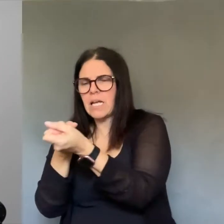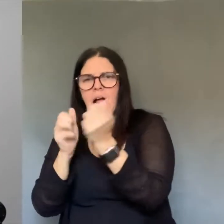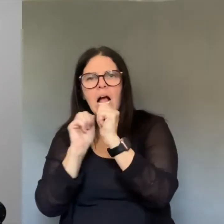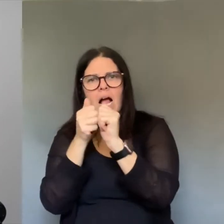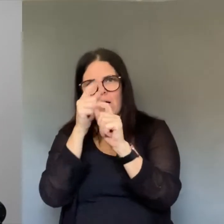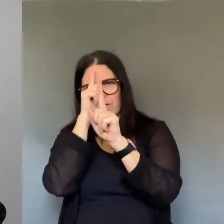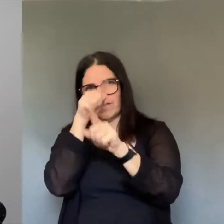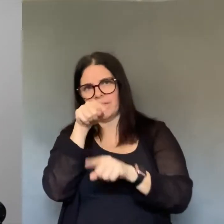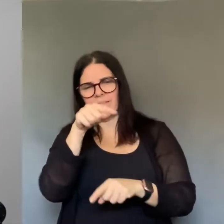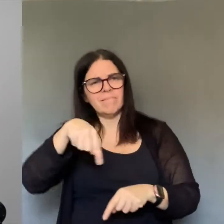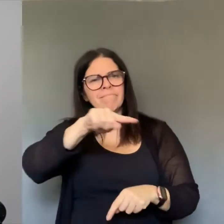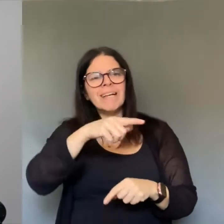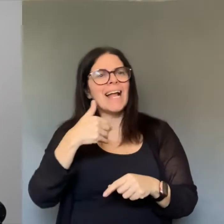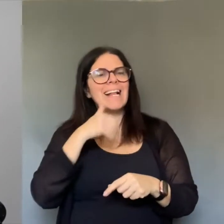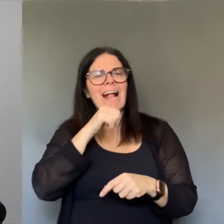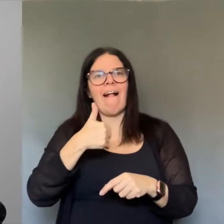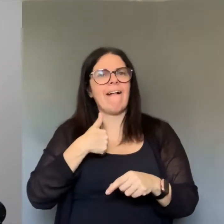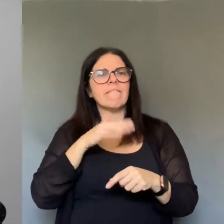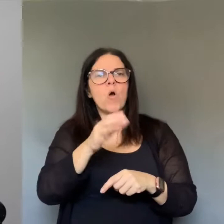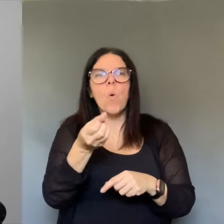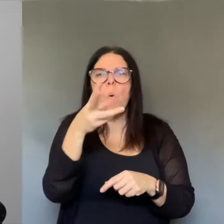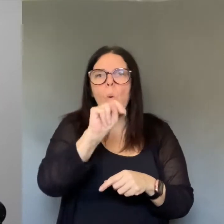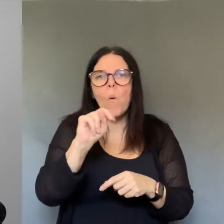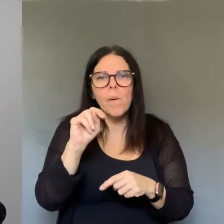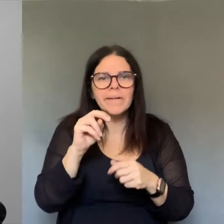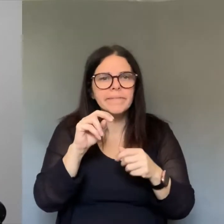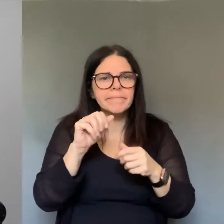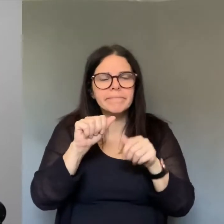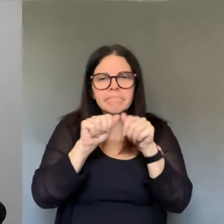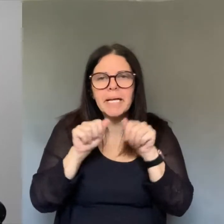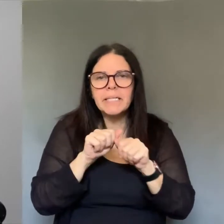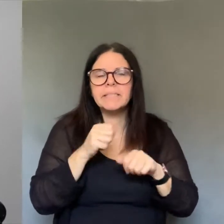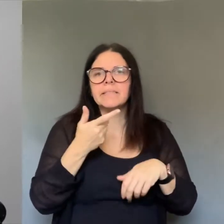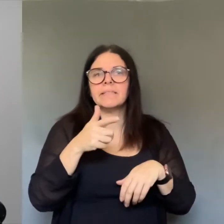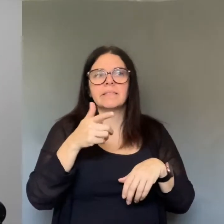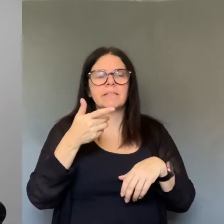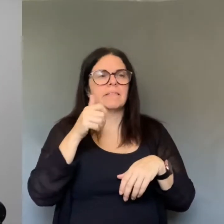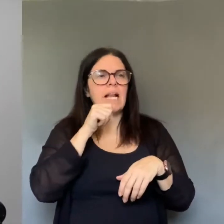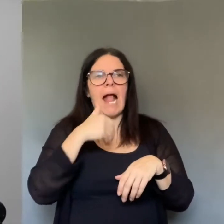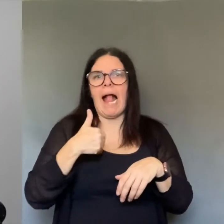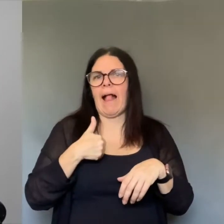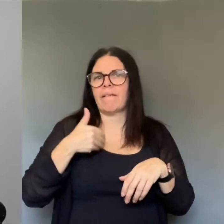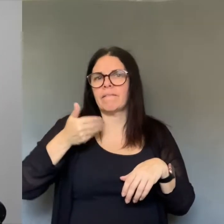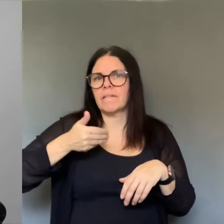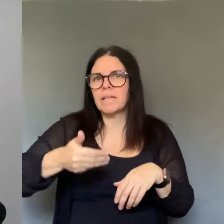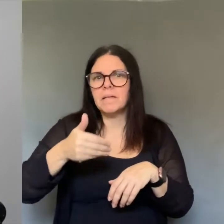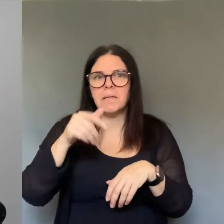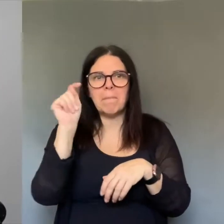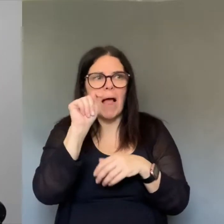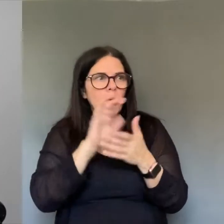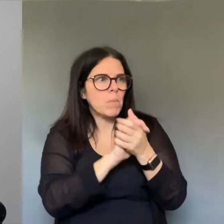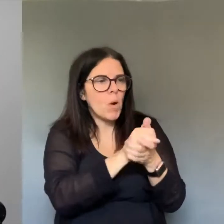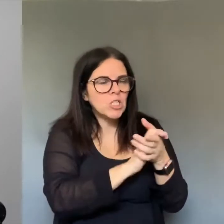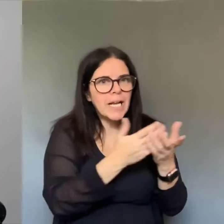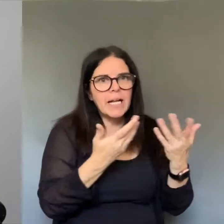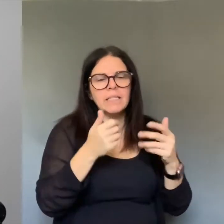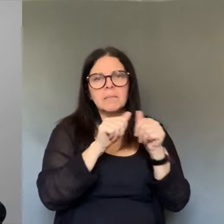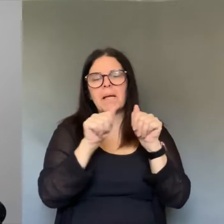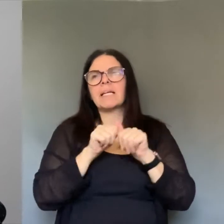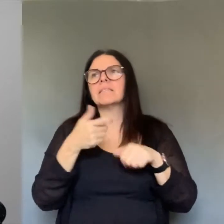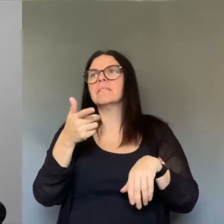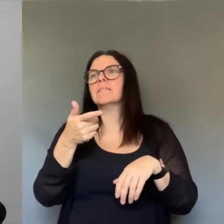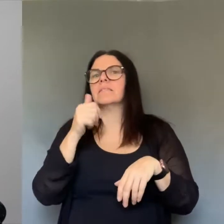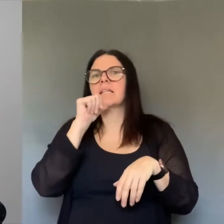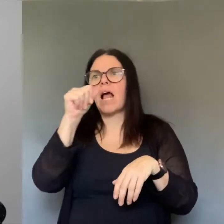that way we will be in a better position to for a comprehensive community-based testing and strategy